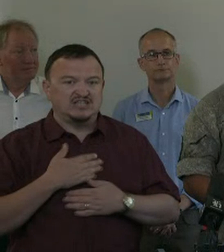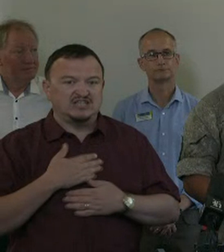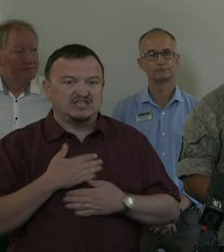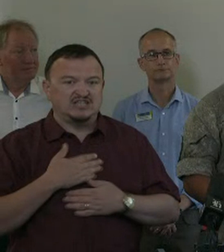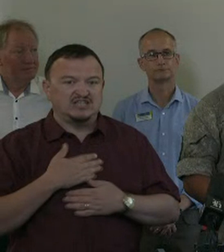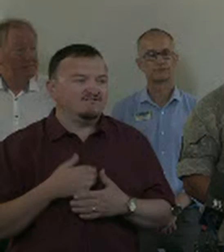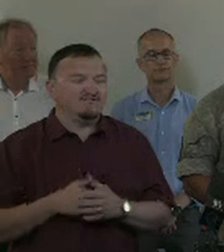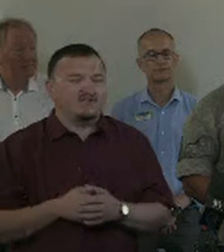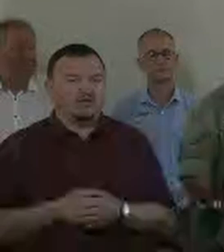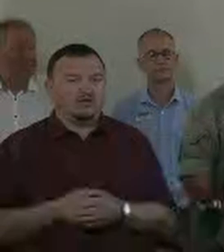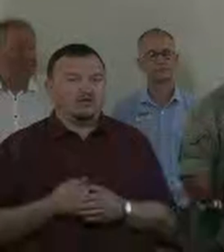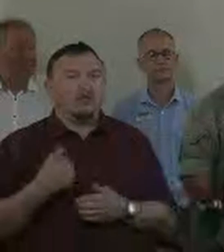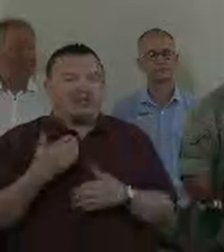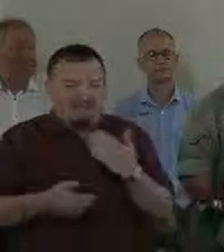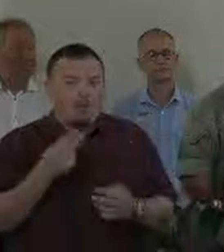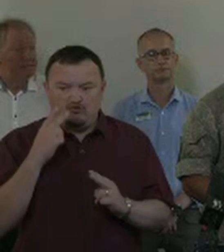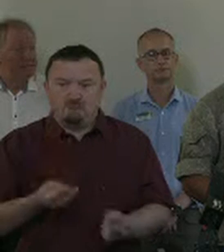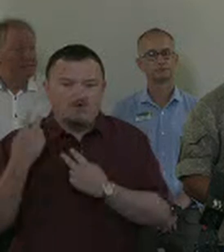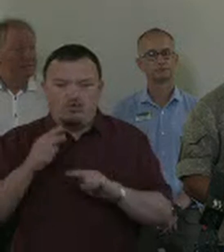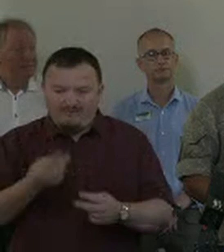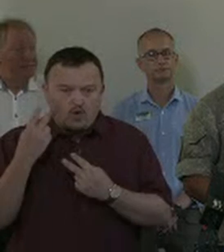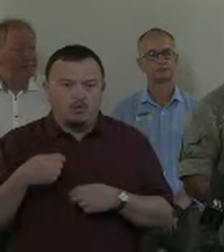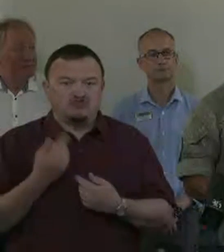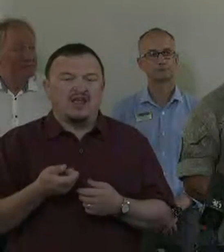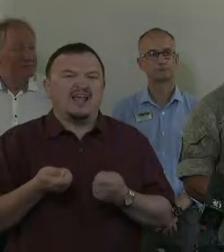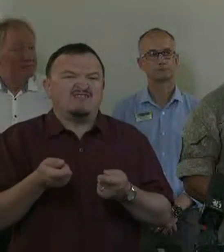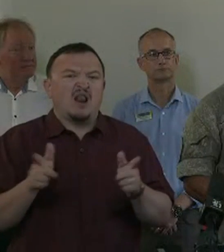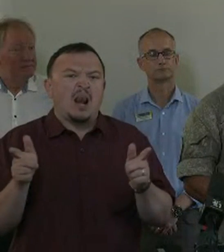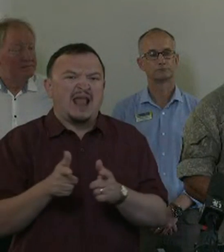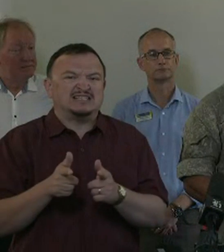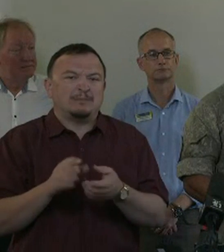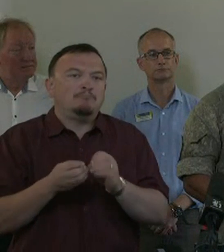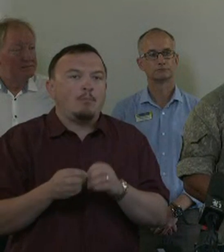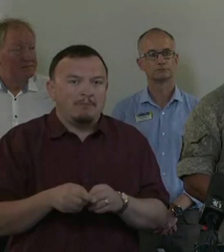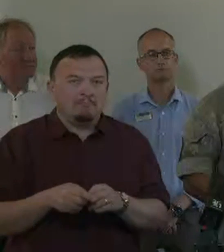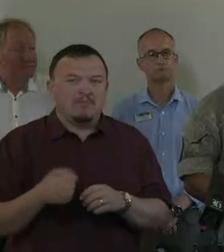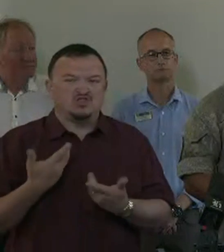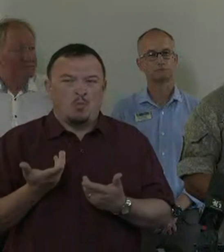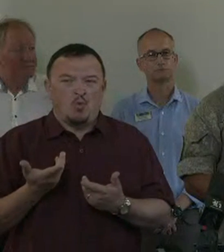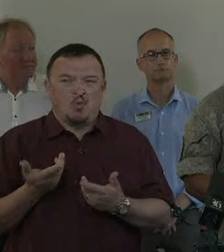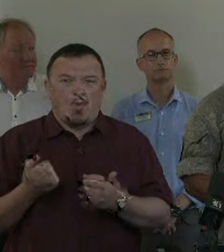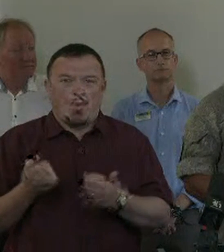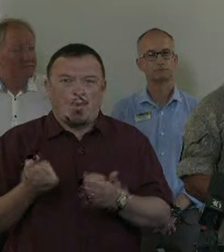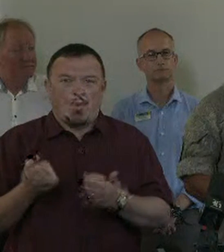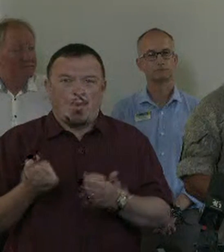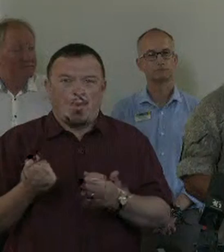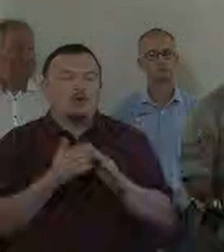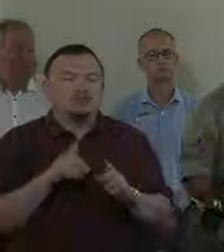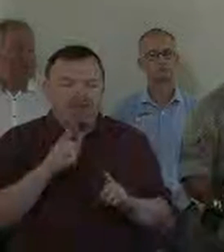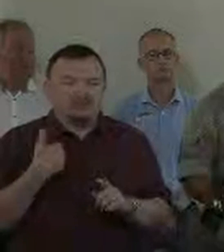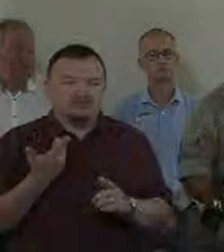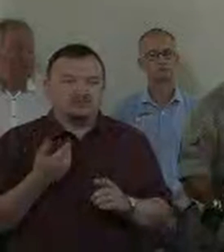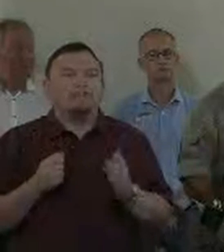being reviewed to make them more efficient and cause minimum disturbance to the community members. But still, we're going to be